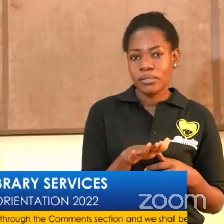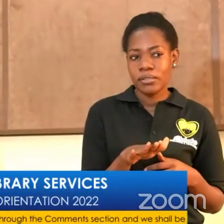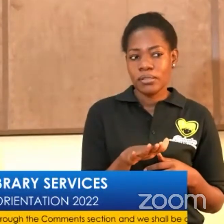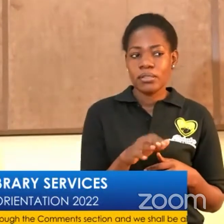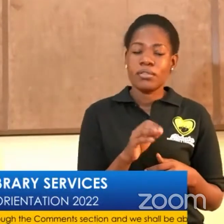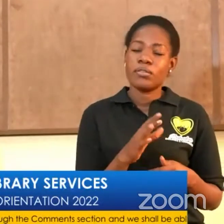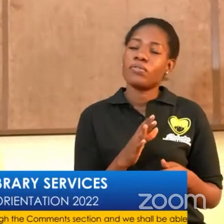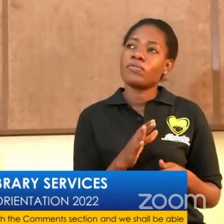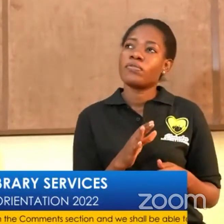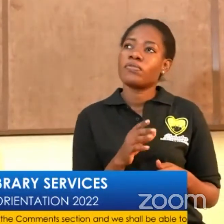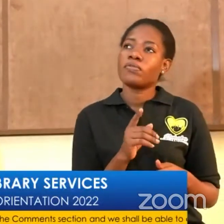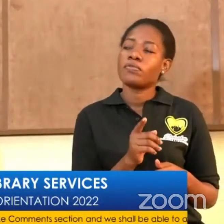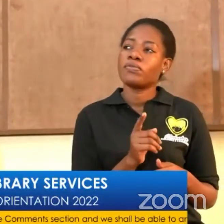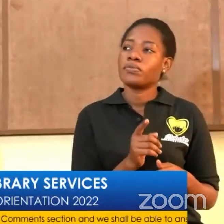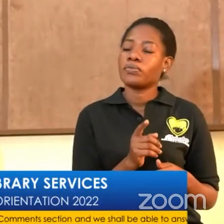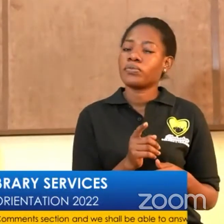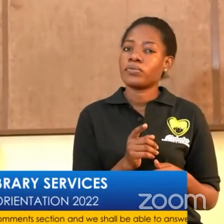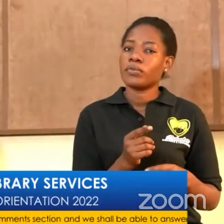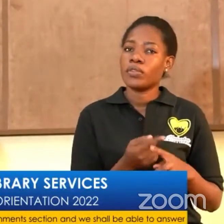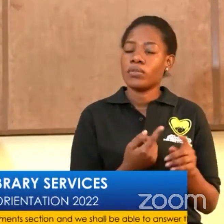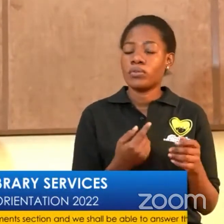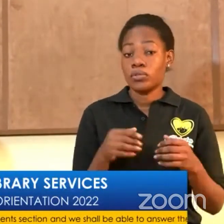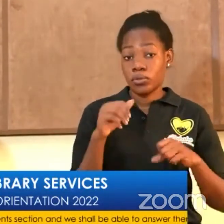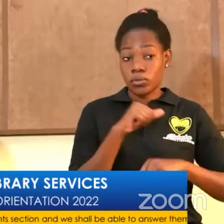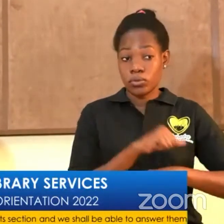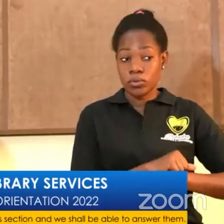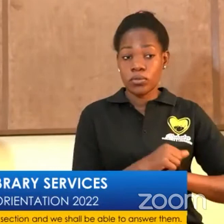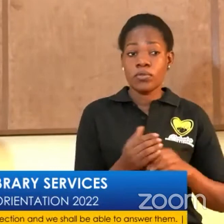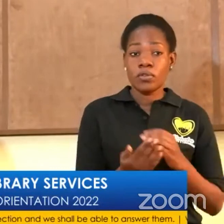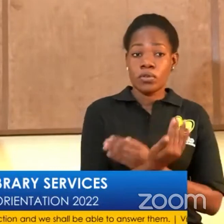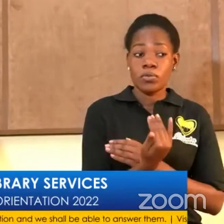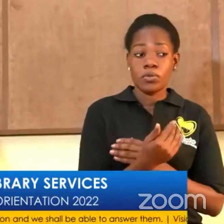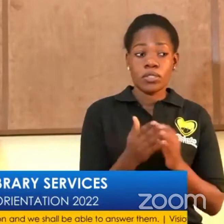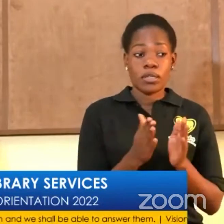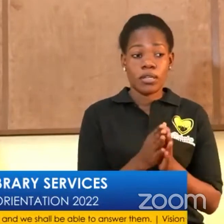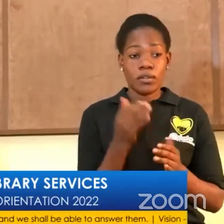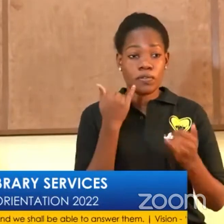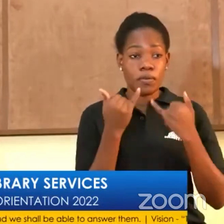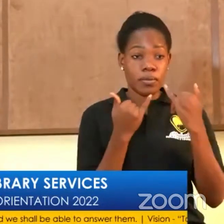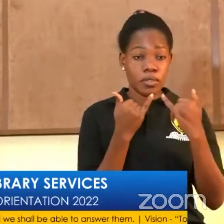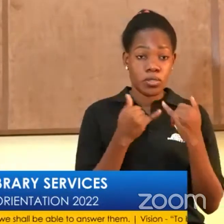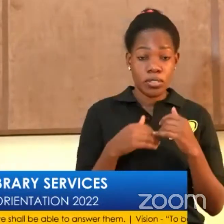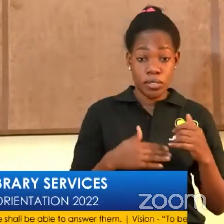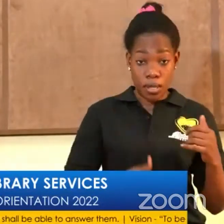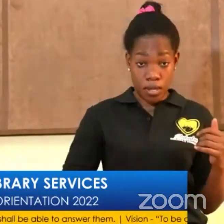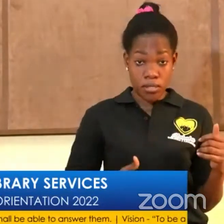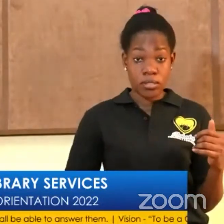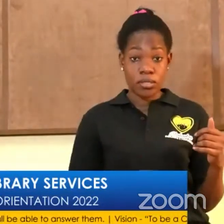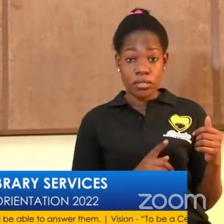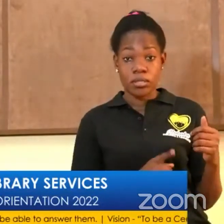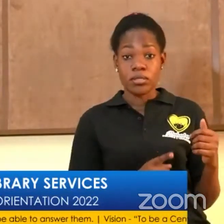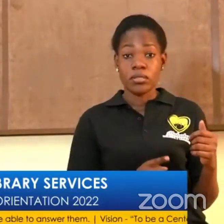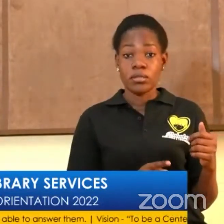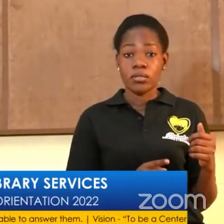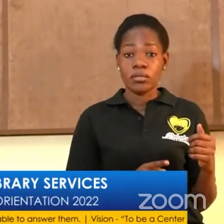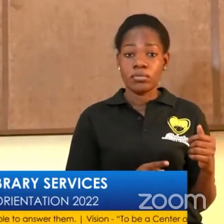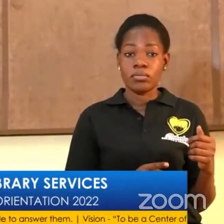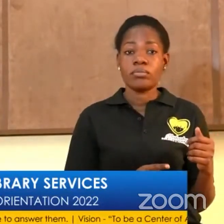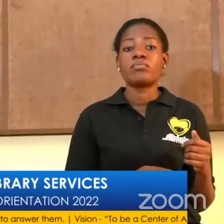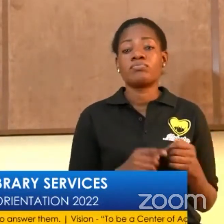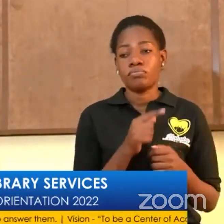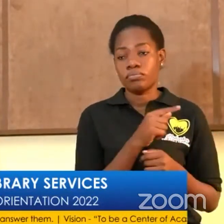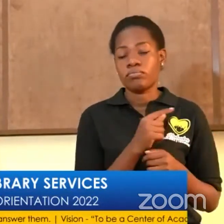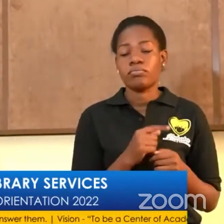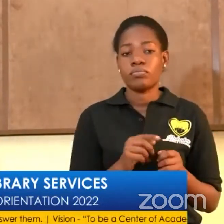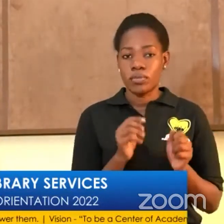if you are from the School of Computing and Information Sciences, you will be served very well from the